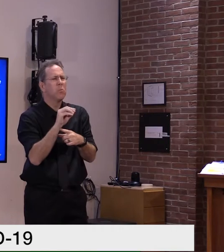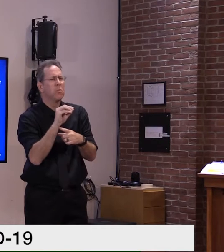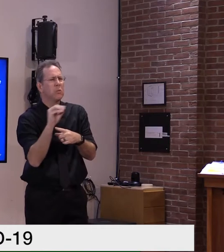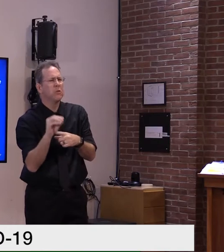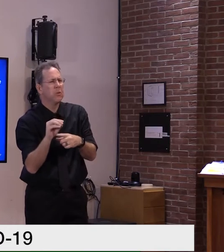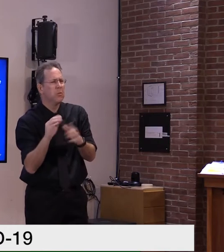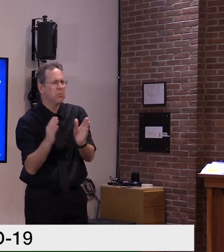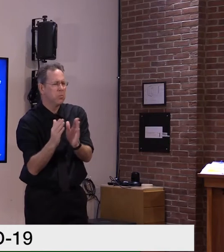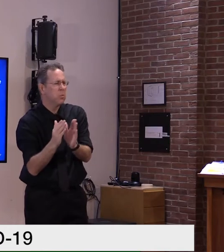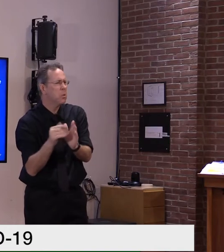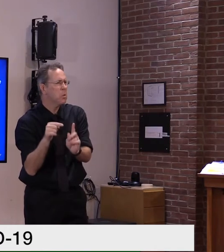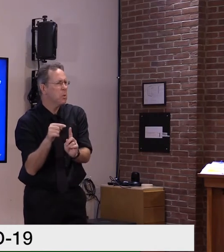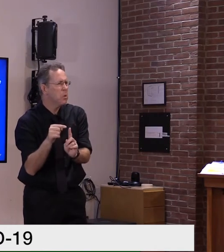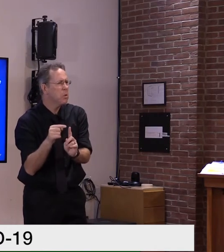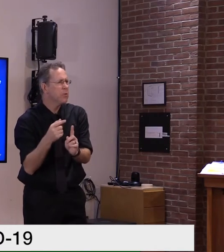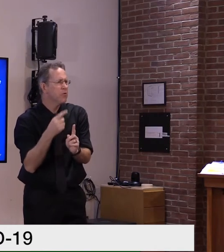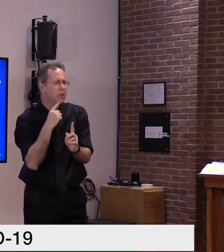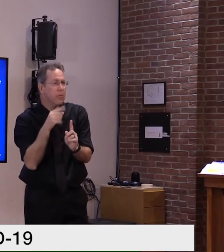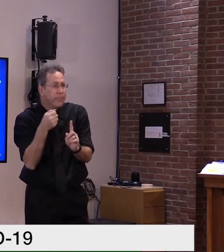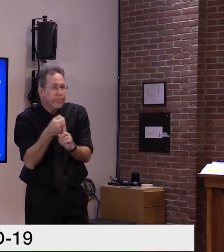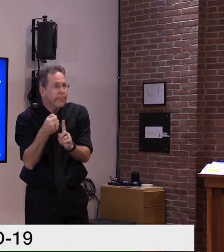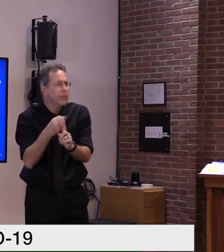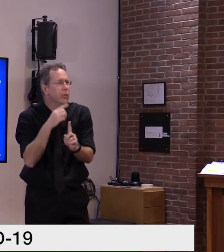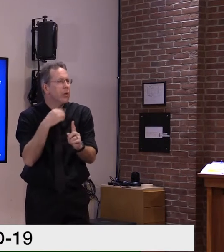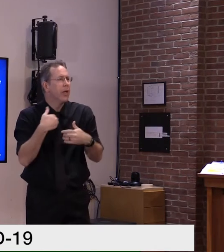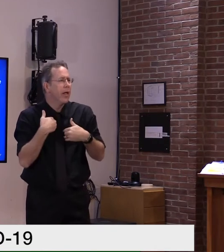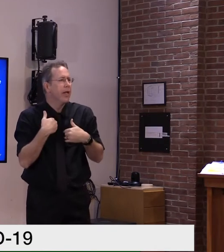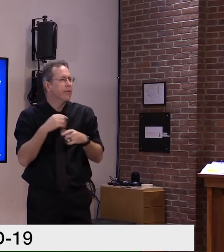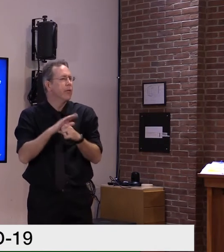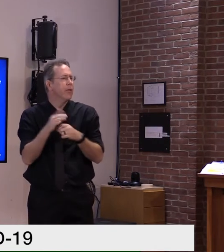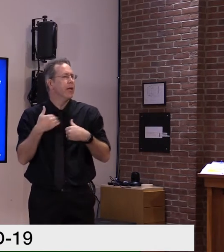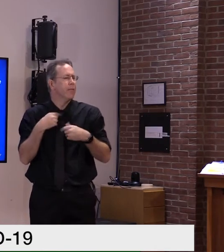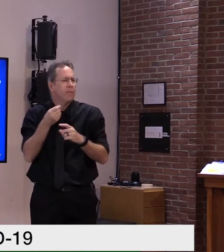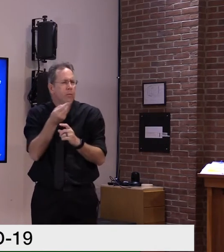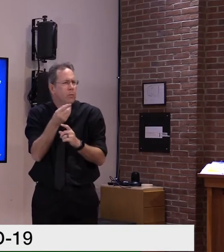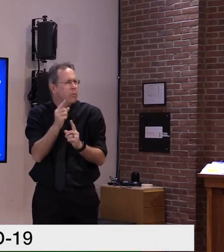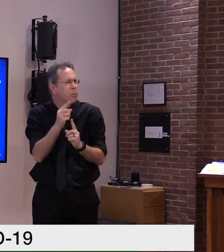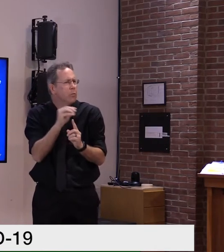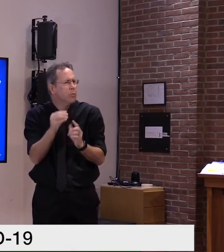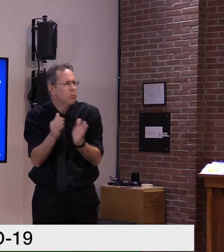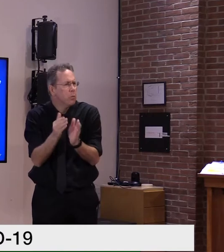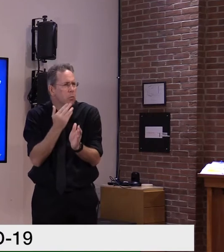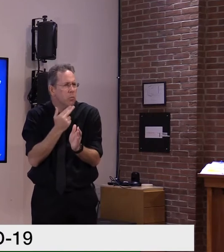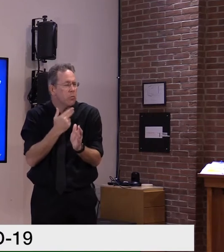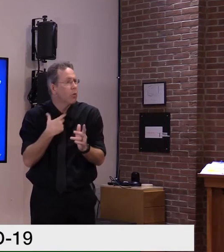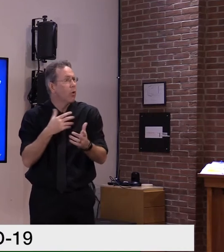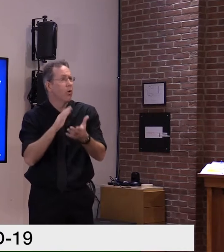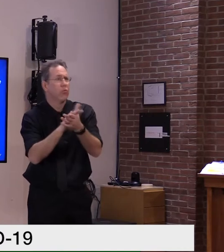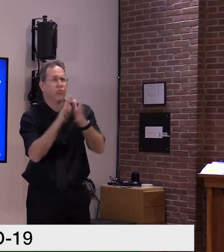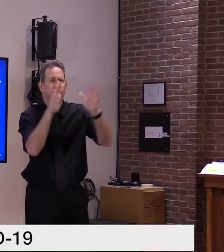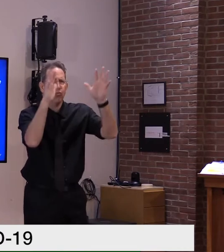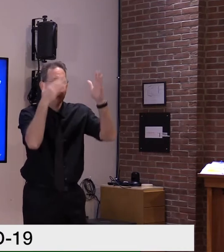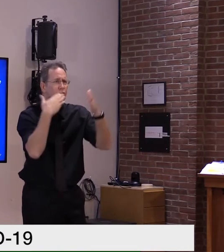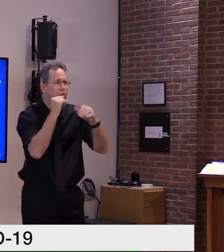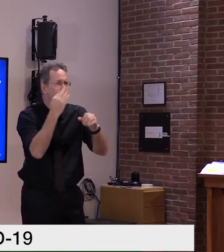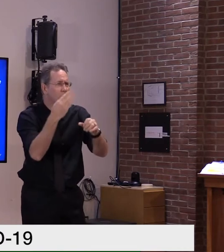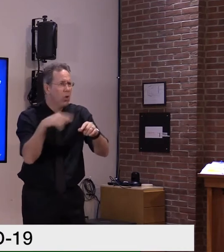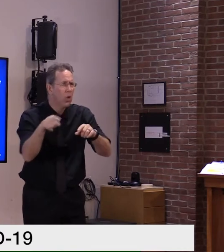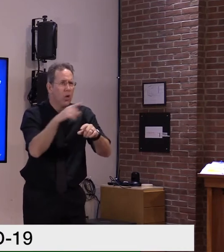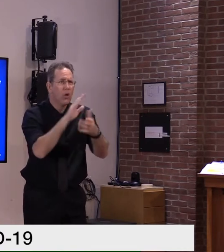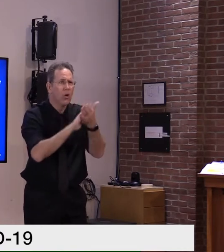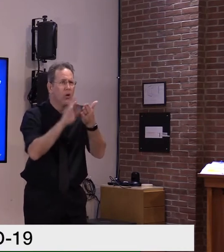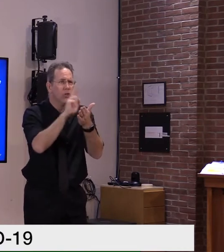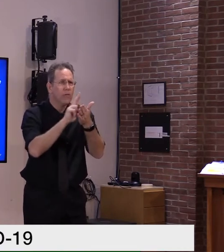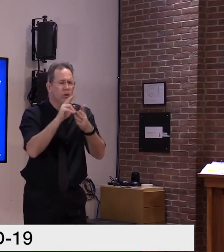instruction contracted the virus this fall. Congratulations are certainly in order to everyone who made Vermont one of the